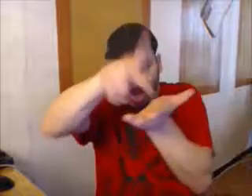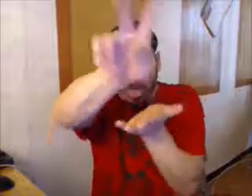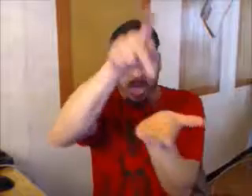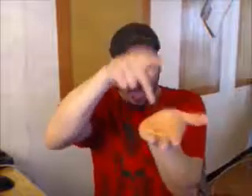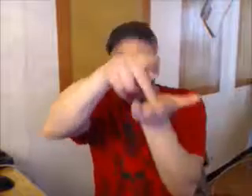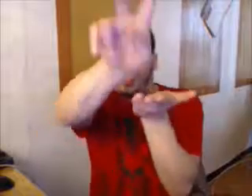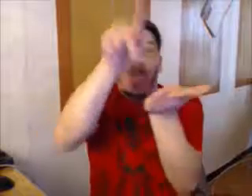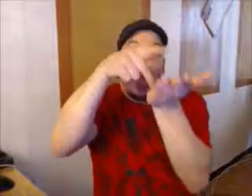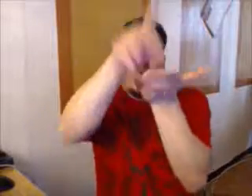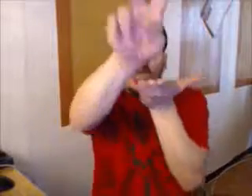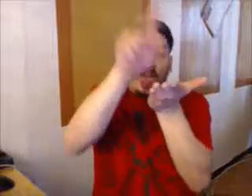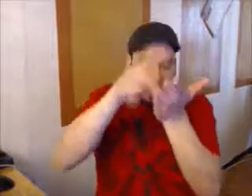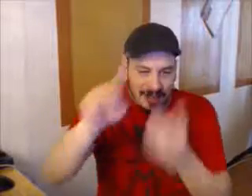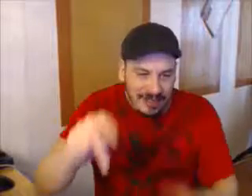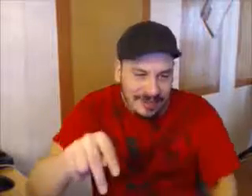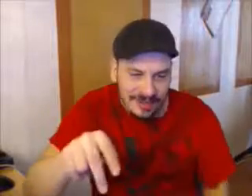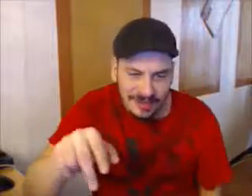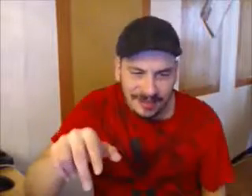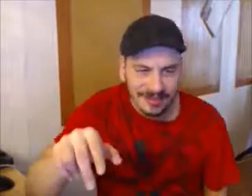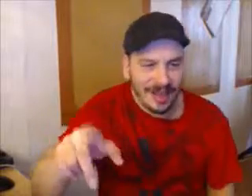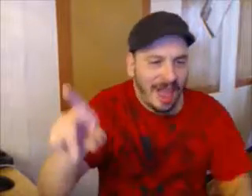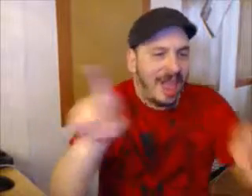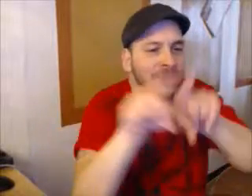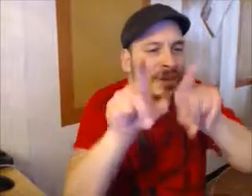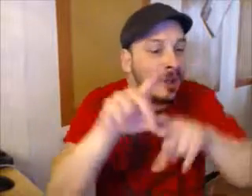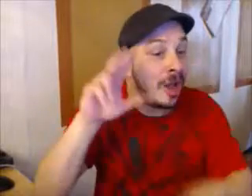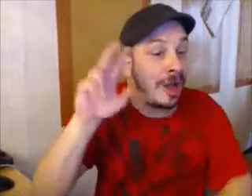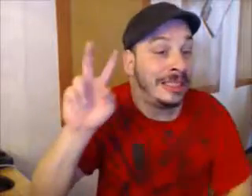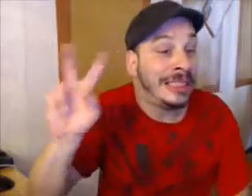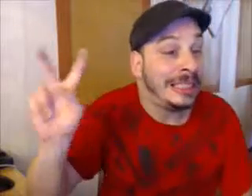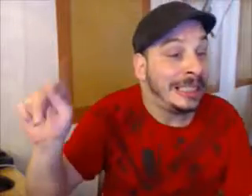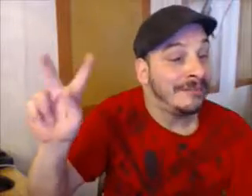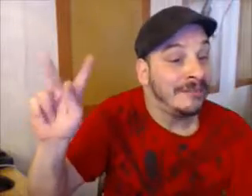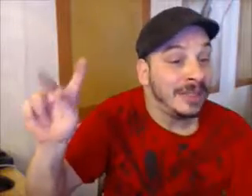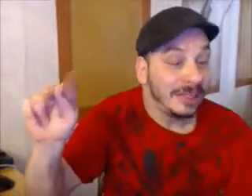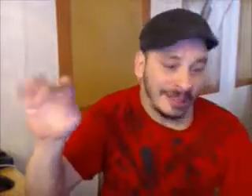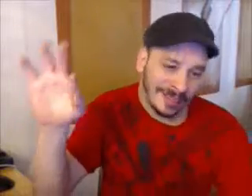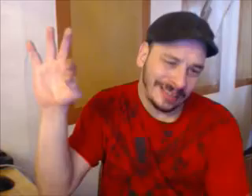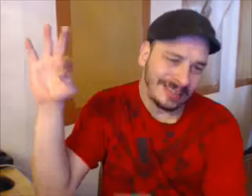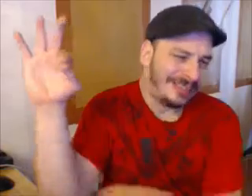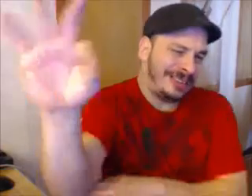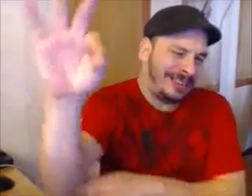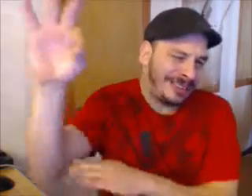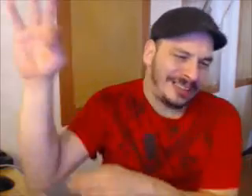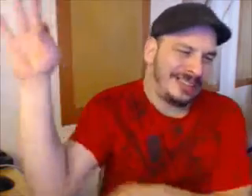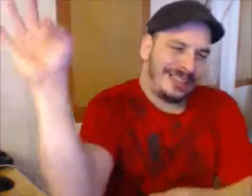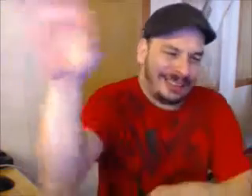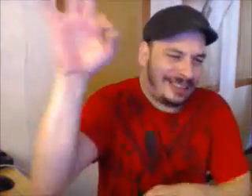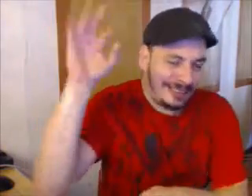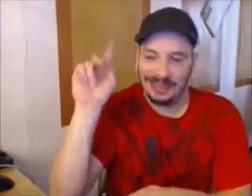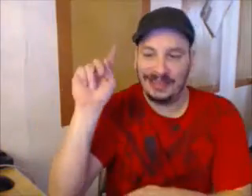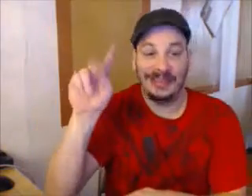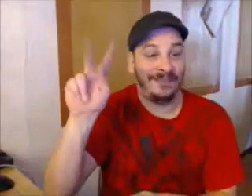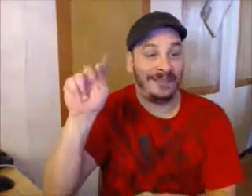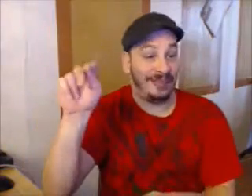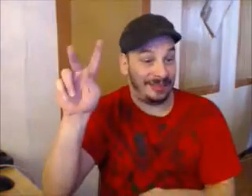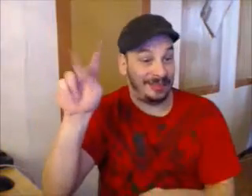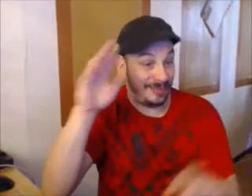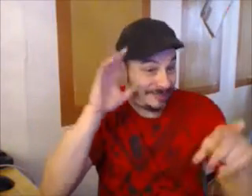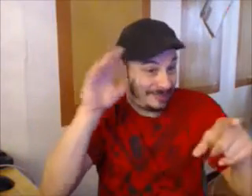they are right now. Congressman, let me ask you, have you sensed within the new caucus now it's the old Congress